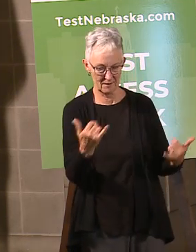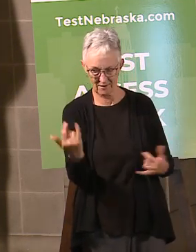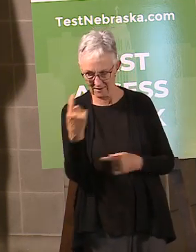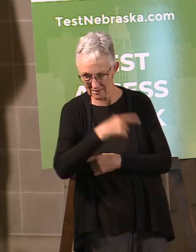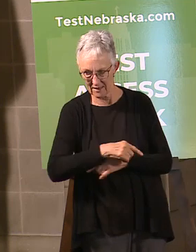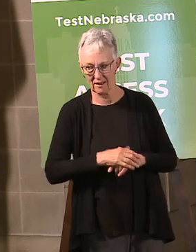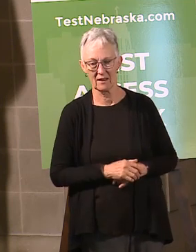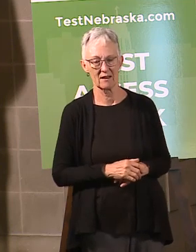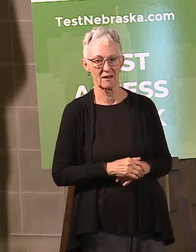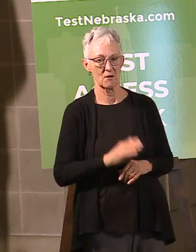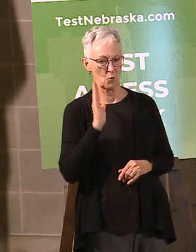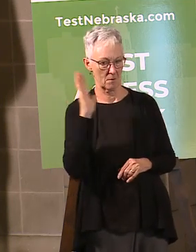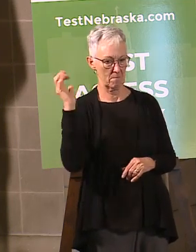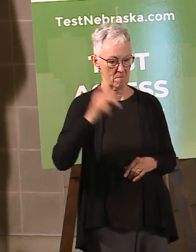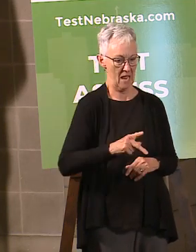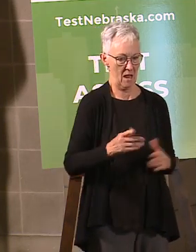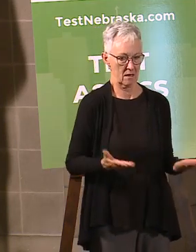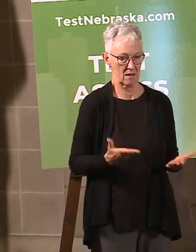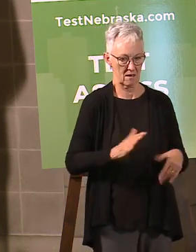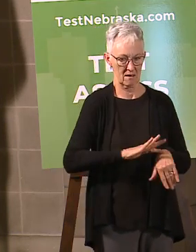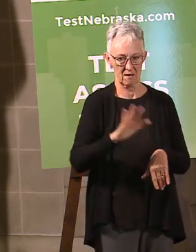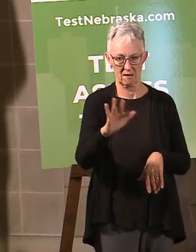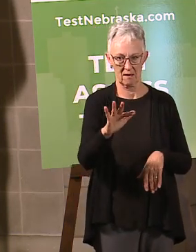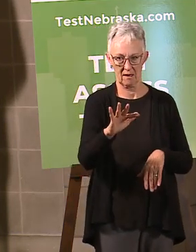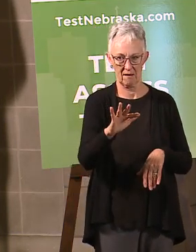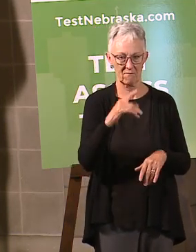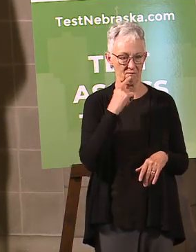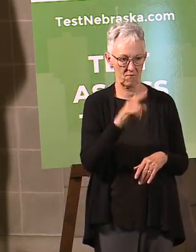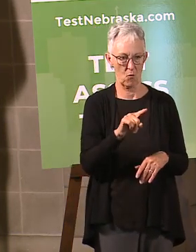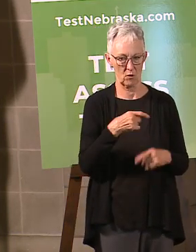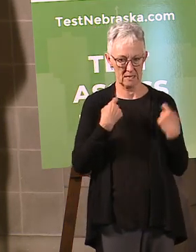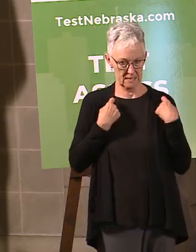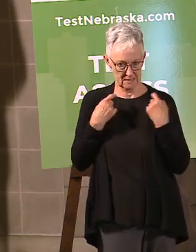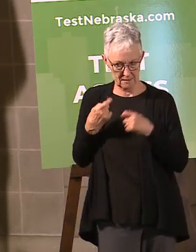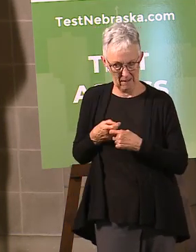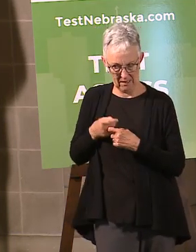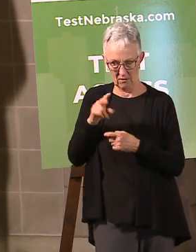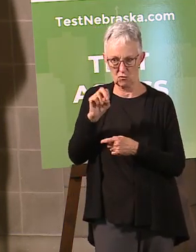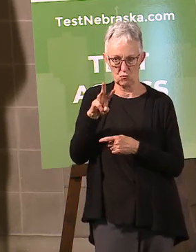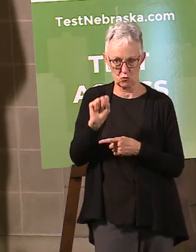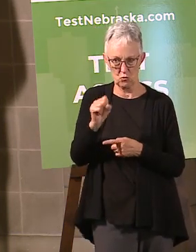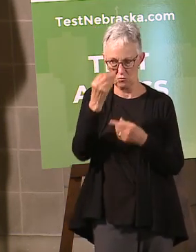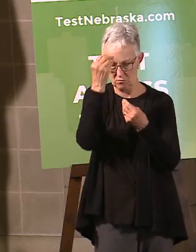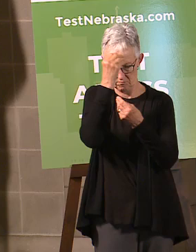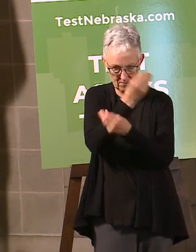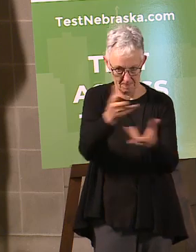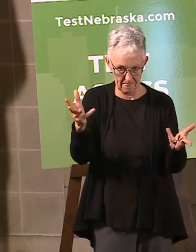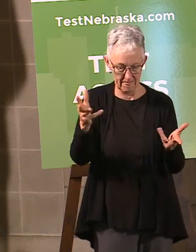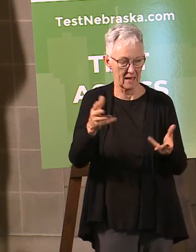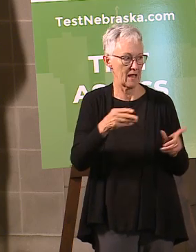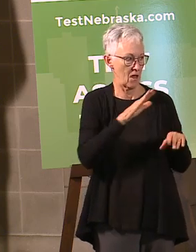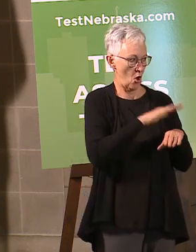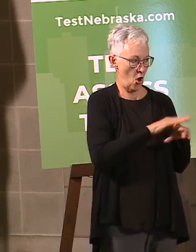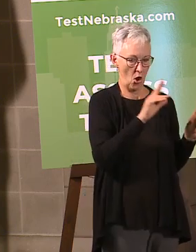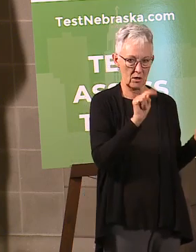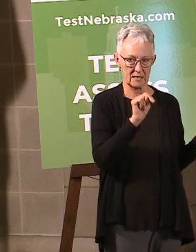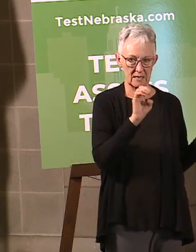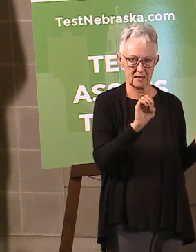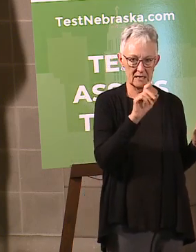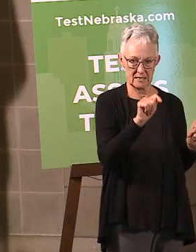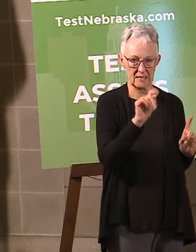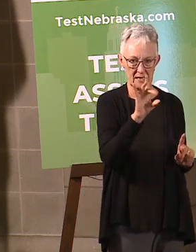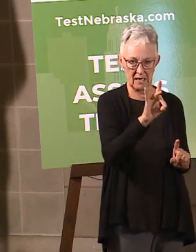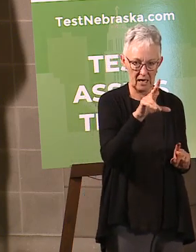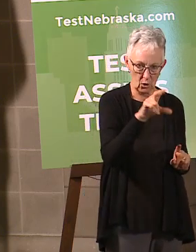we will be back here at 5 p.m. Central Time for the Spanish language briefing. I'll be on NET at 8:30 tonight with Dr. Angela